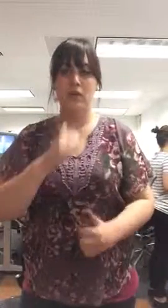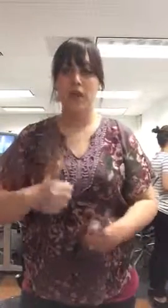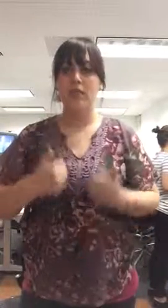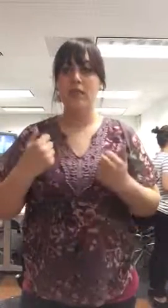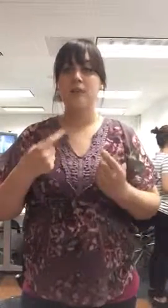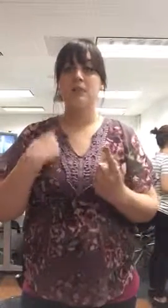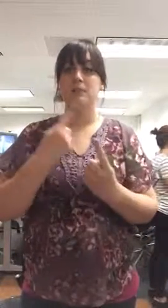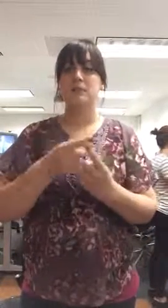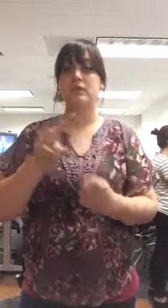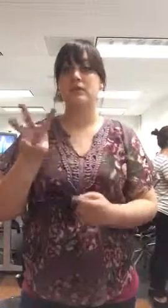Yeah?